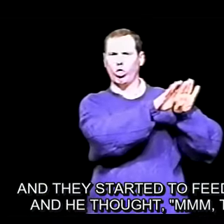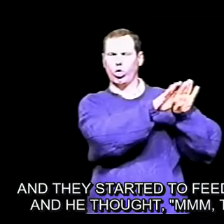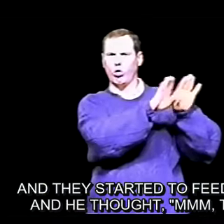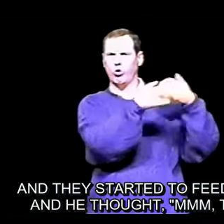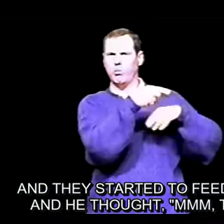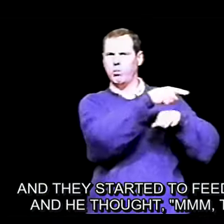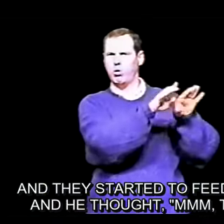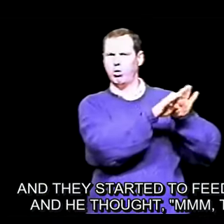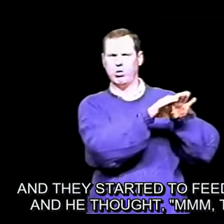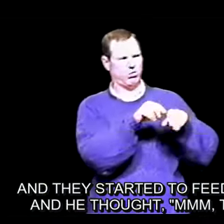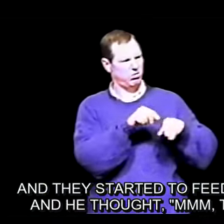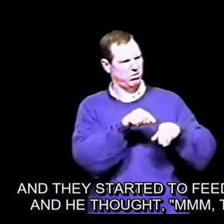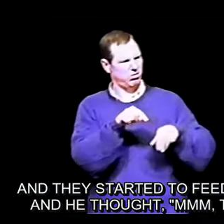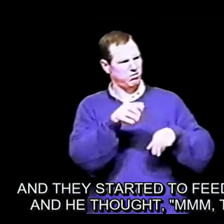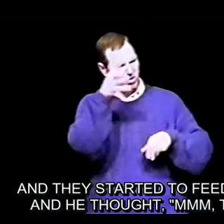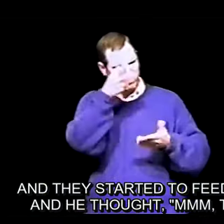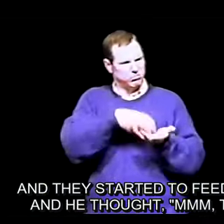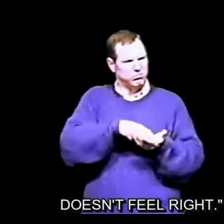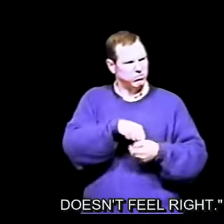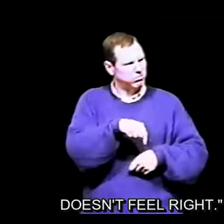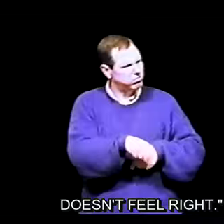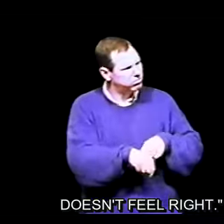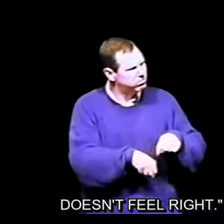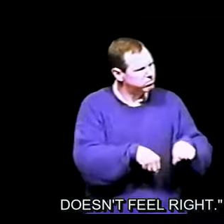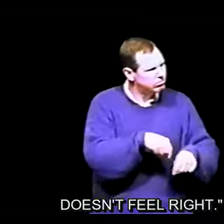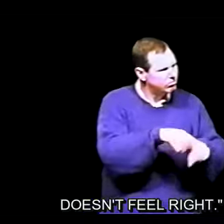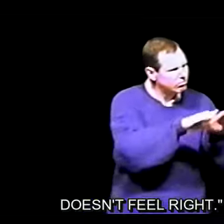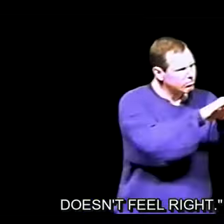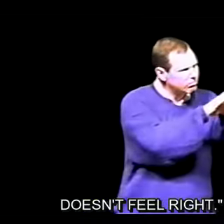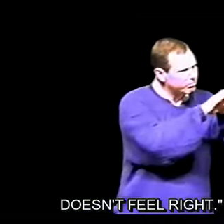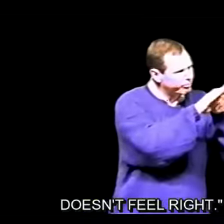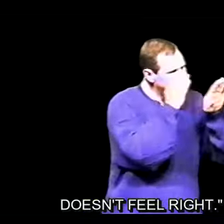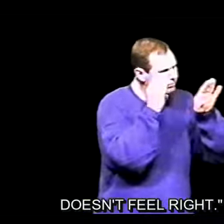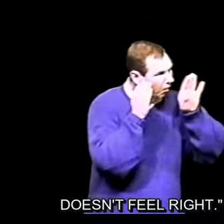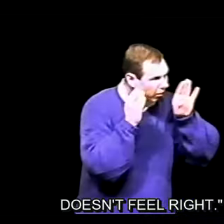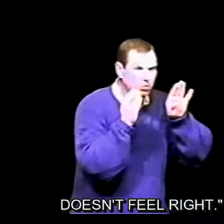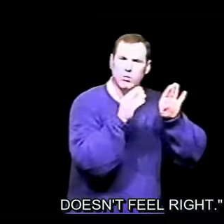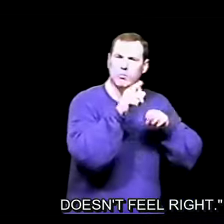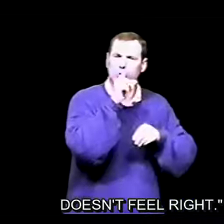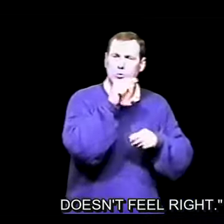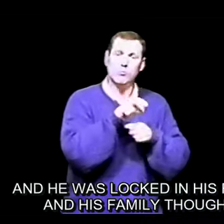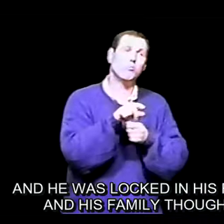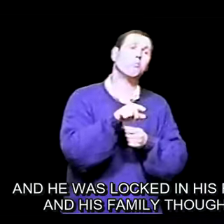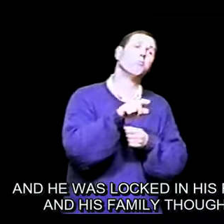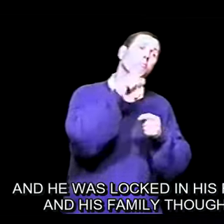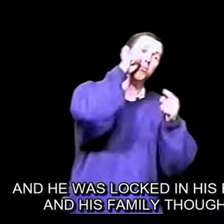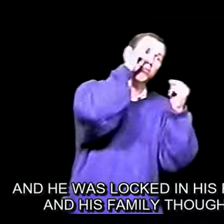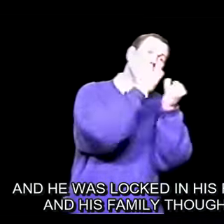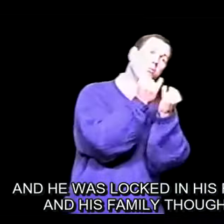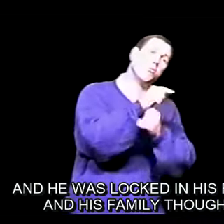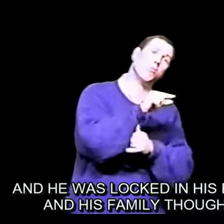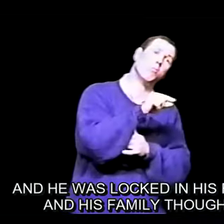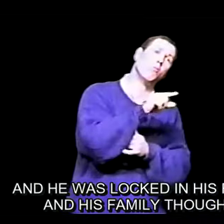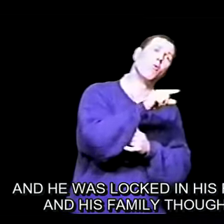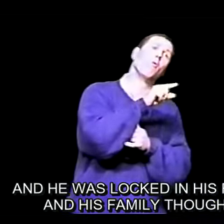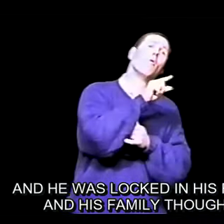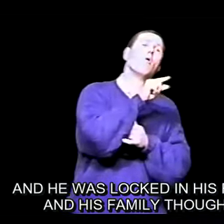thought, this doesn't feel right. And he was locked in his room, and his family